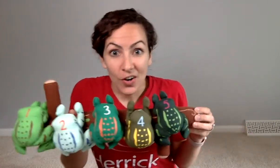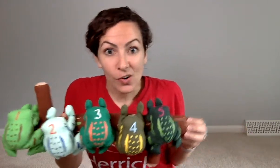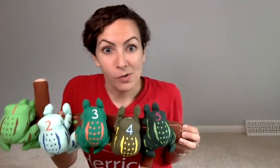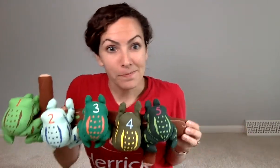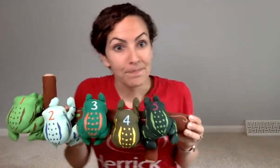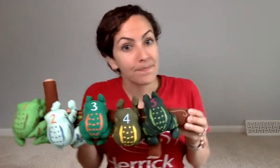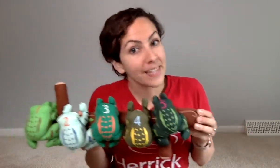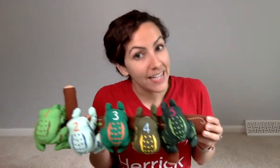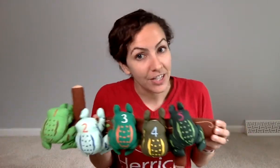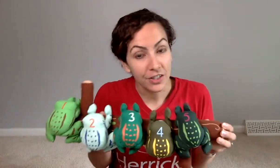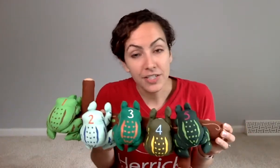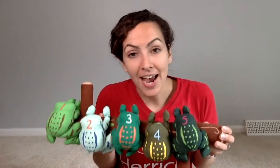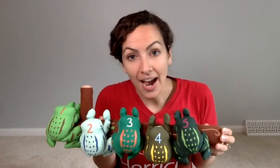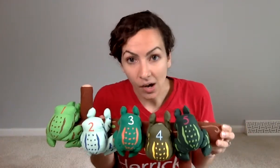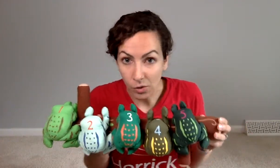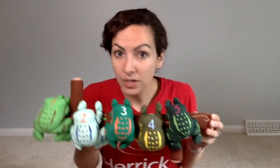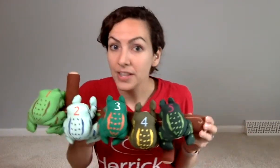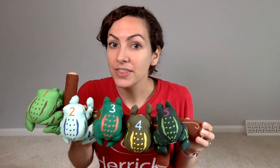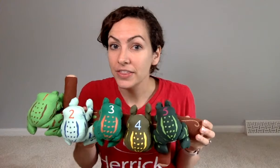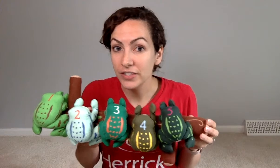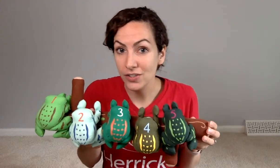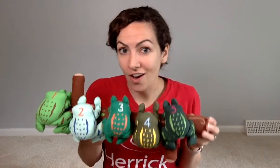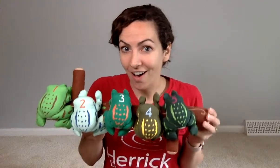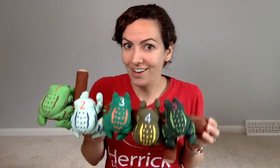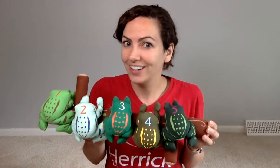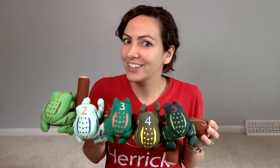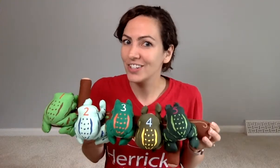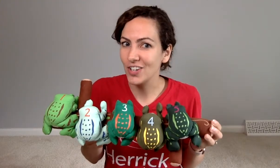So here's how the song goes.